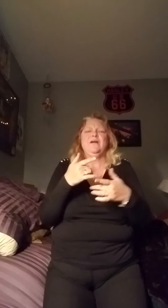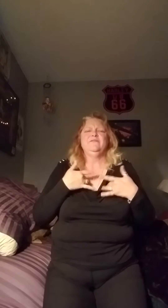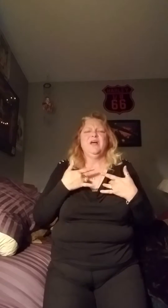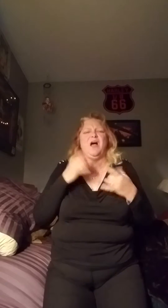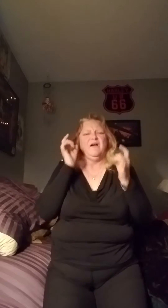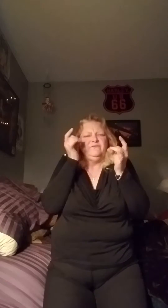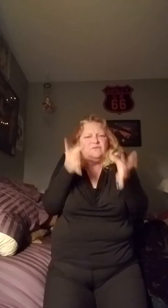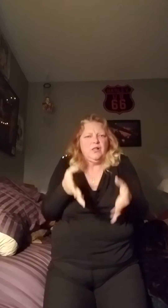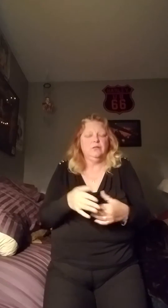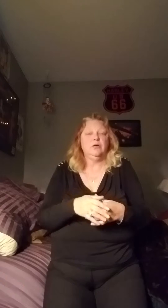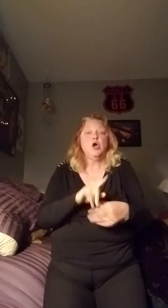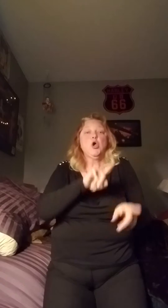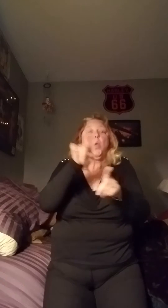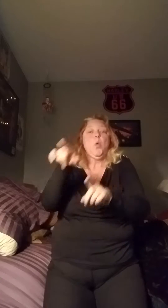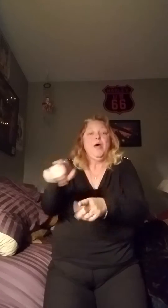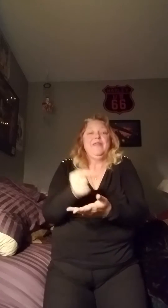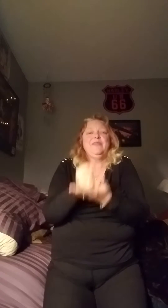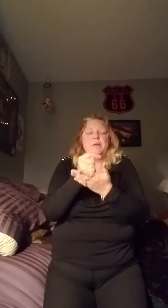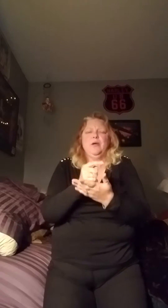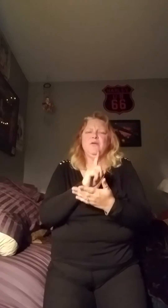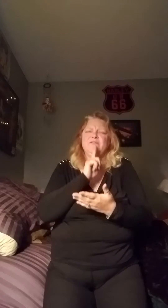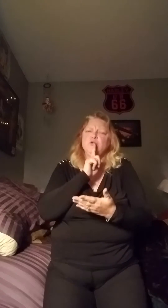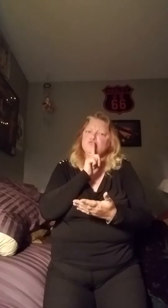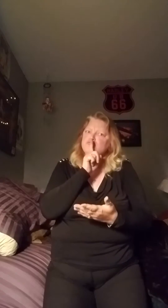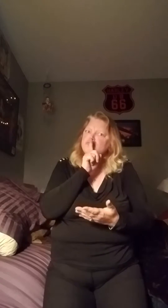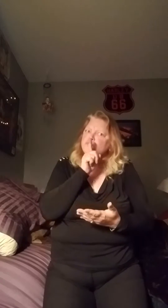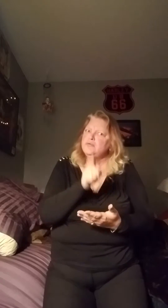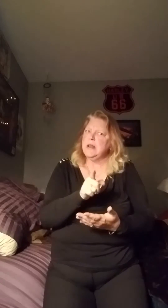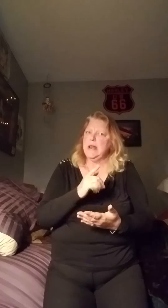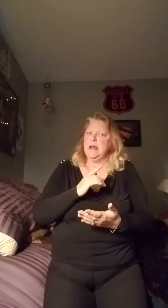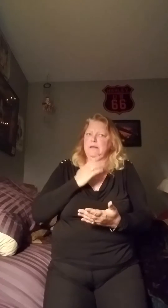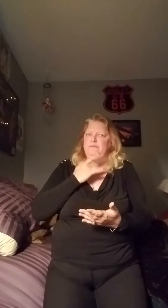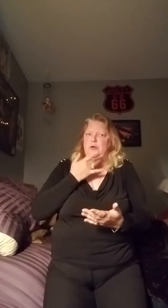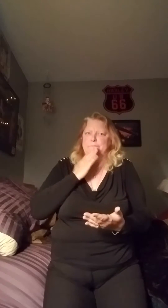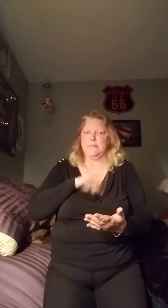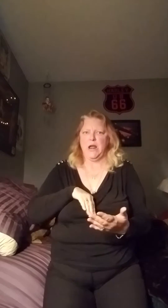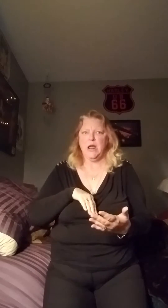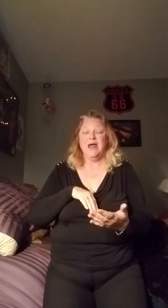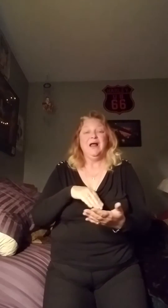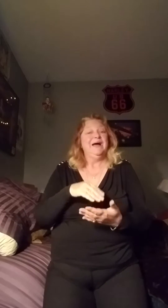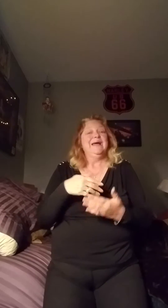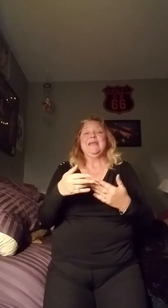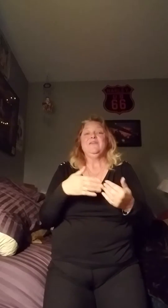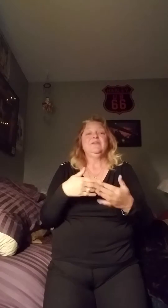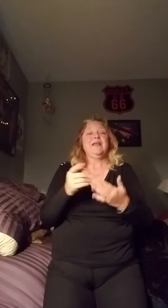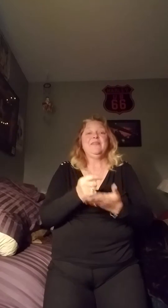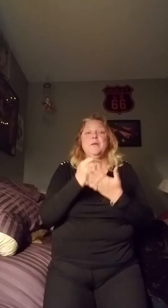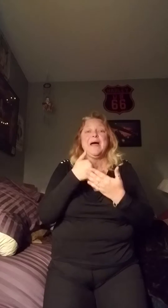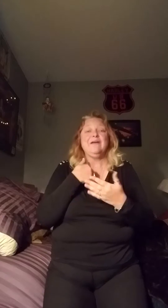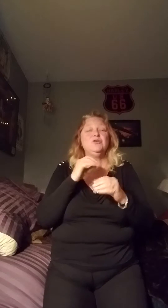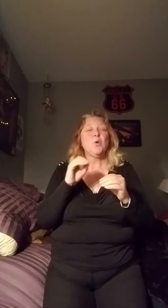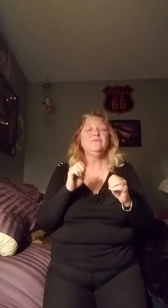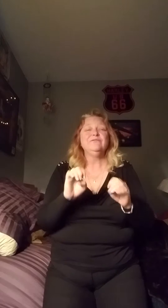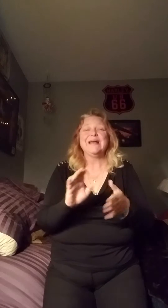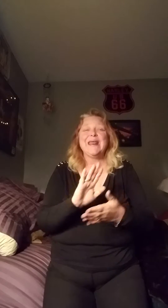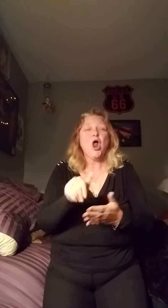therapy when they're feeling unusually bad. Even if therapy then has no effect at all, if it's true